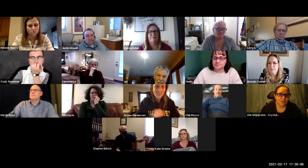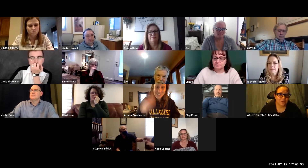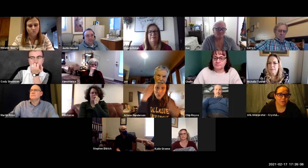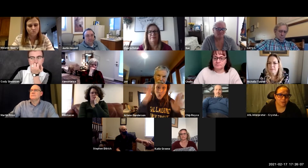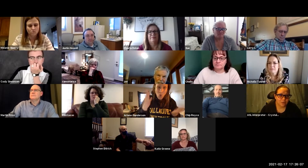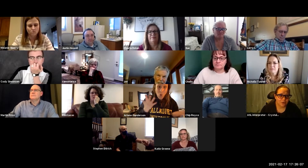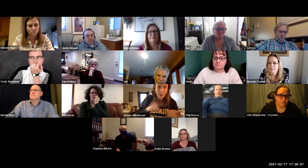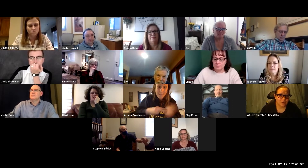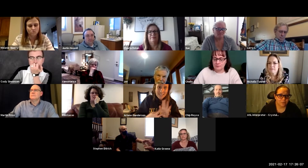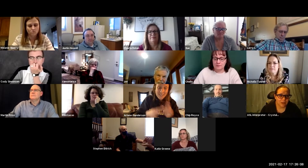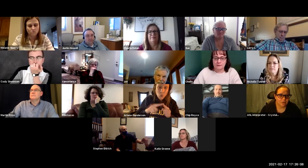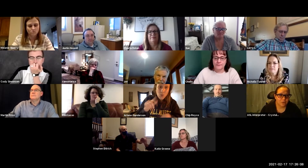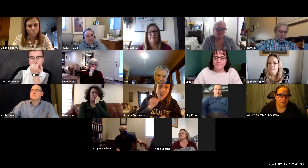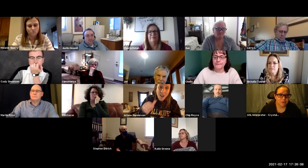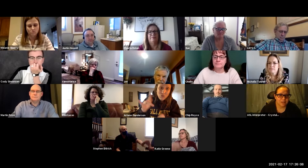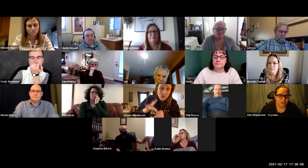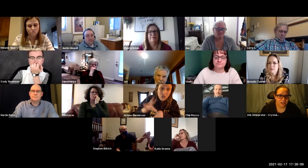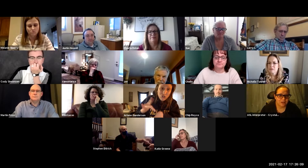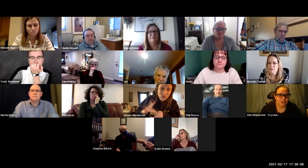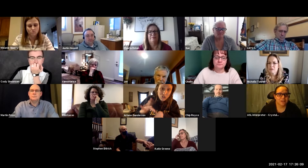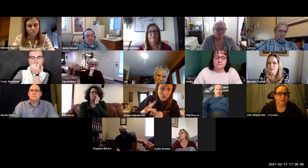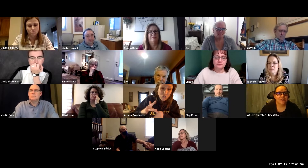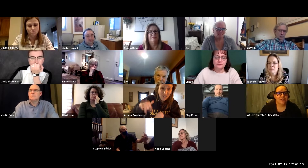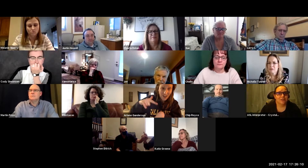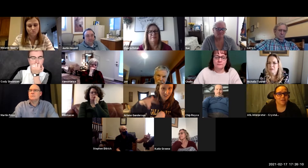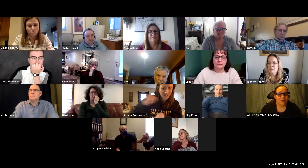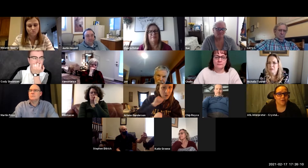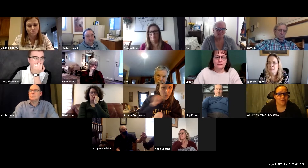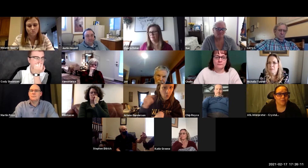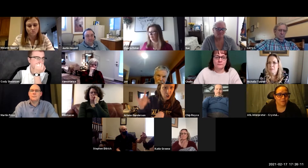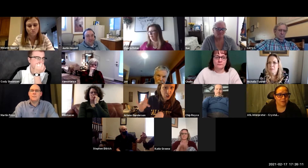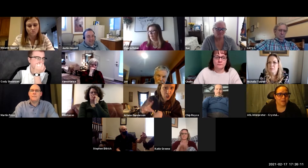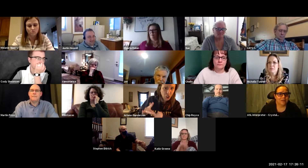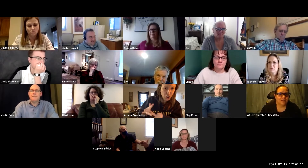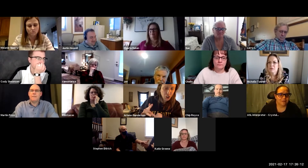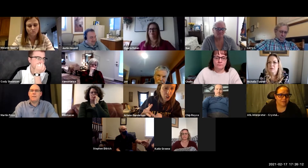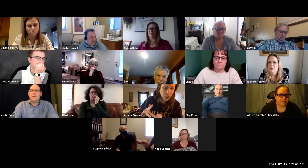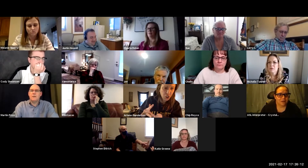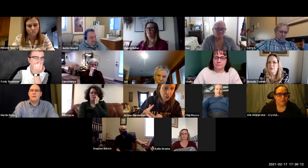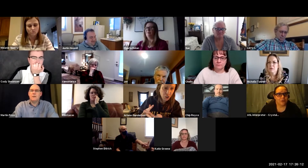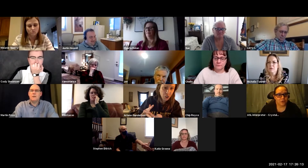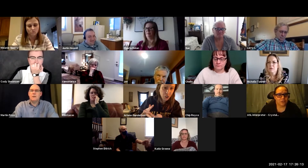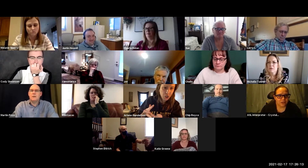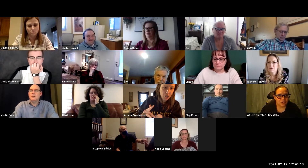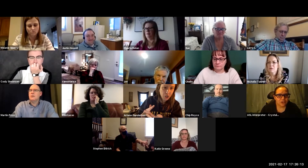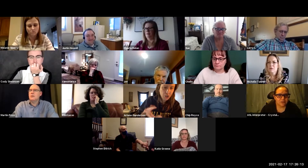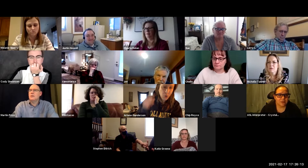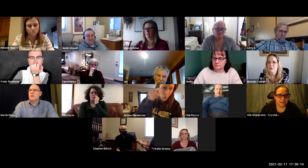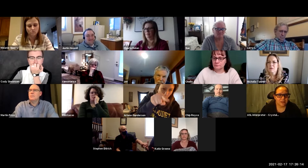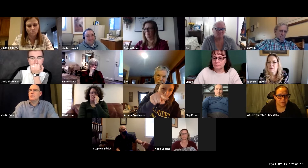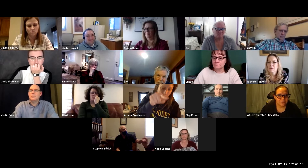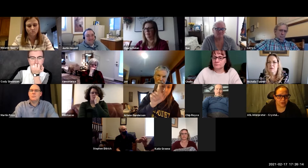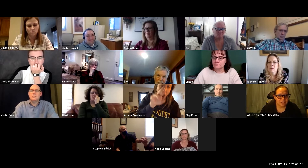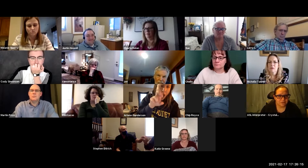Everything looks new with COVID. Everything we're doing has changed. So, the no touch